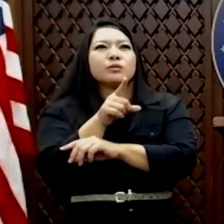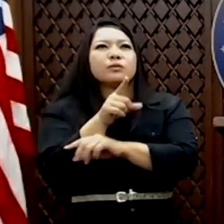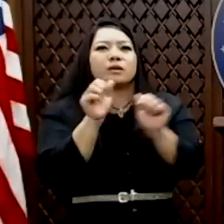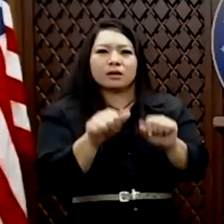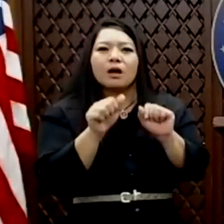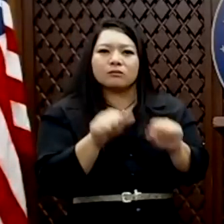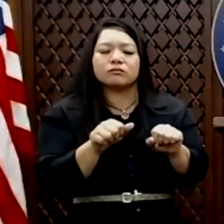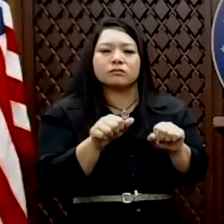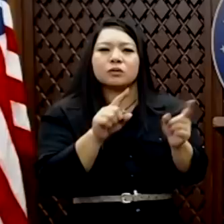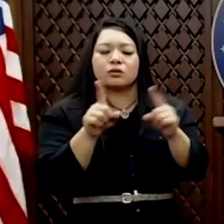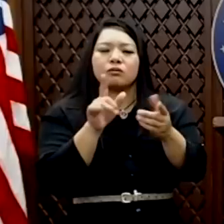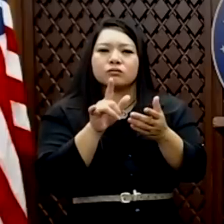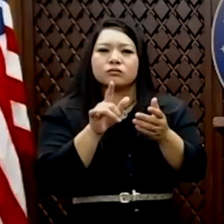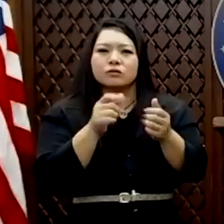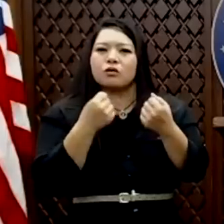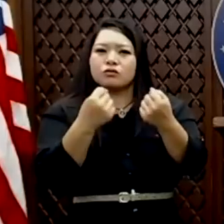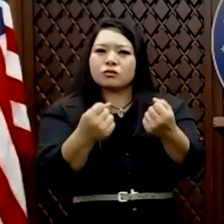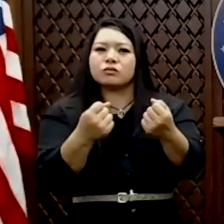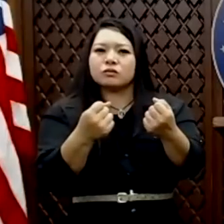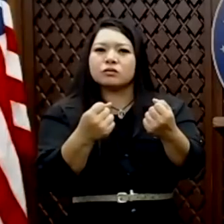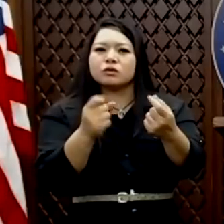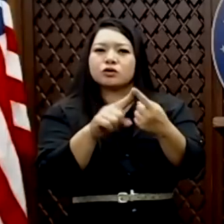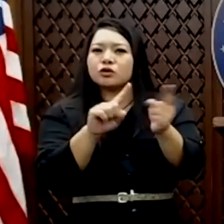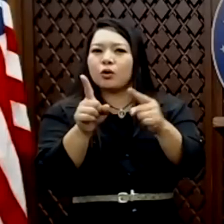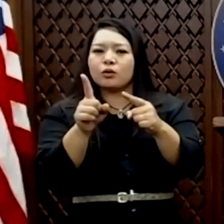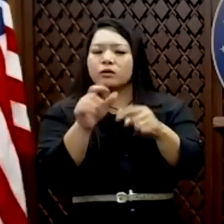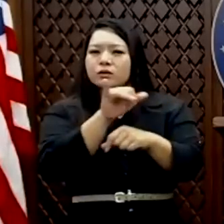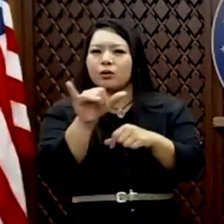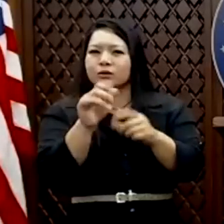allowed to travel on the road to go to those places.